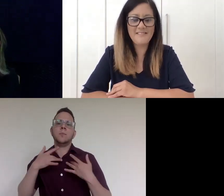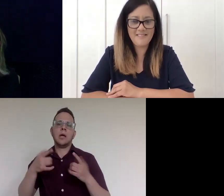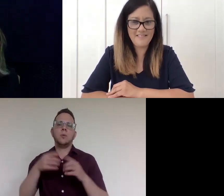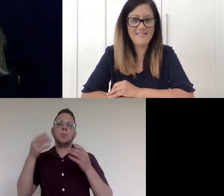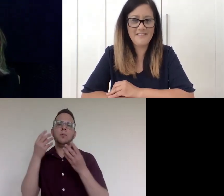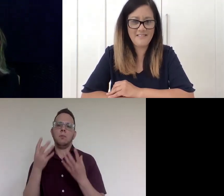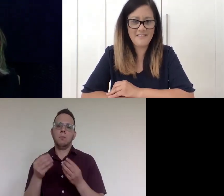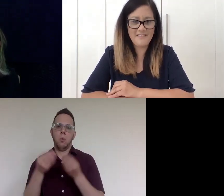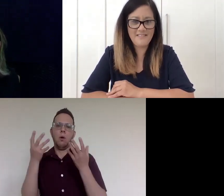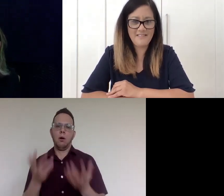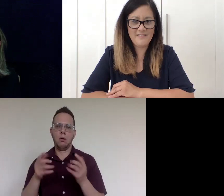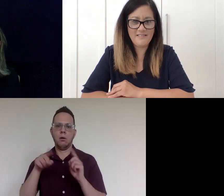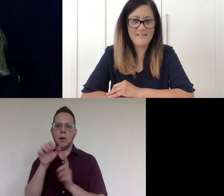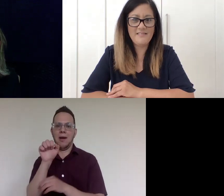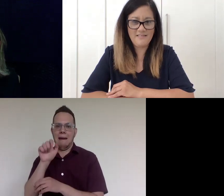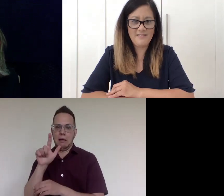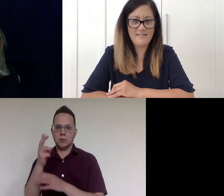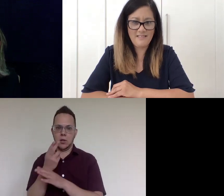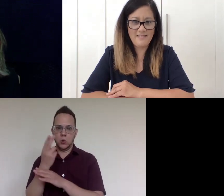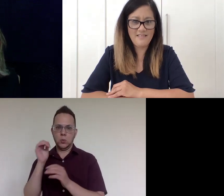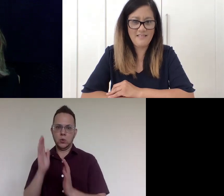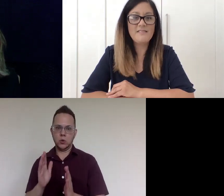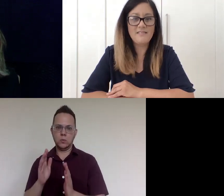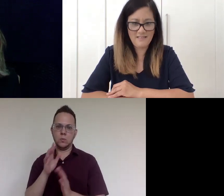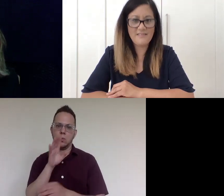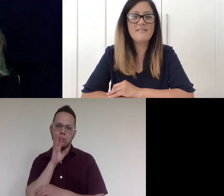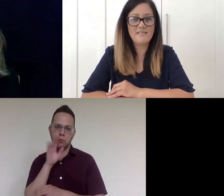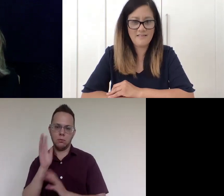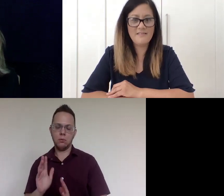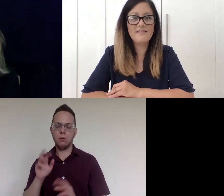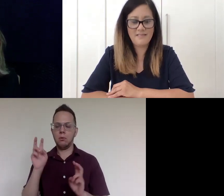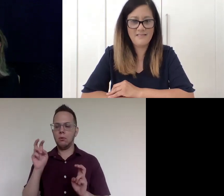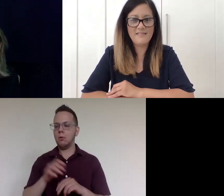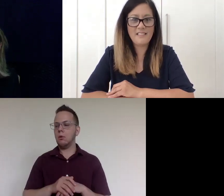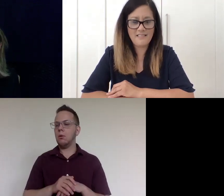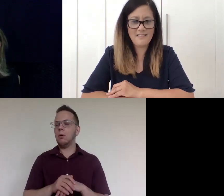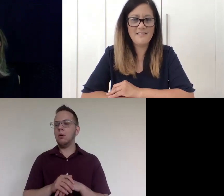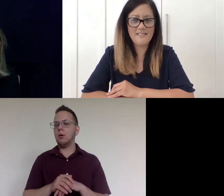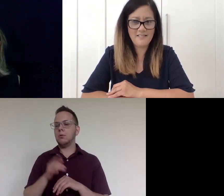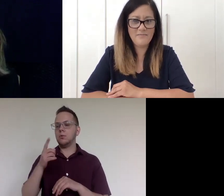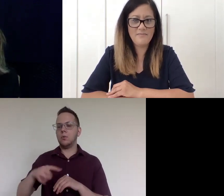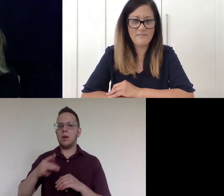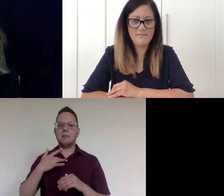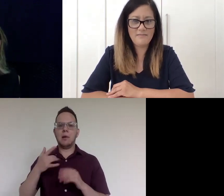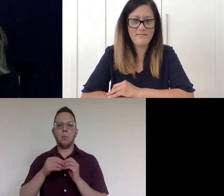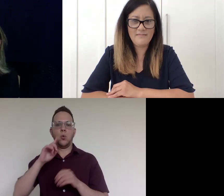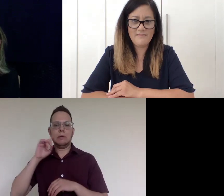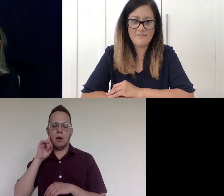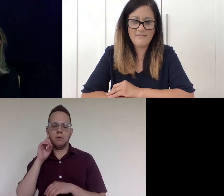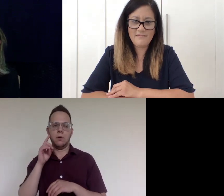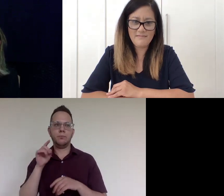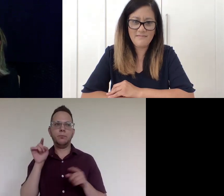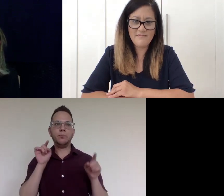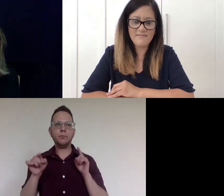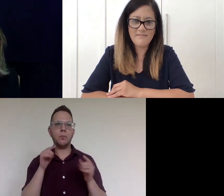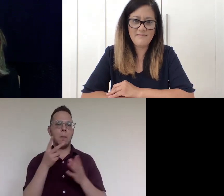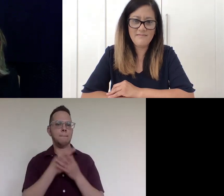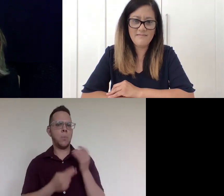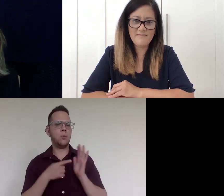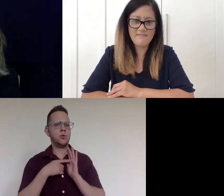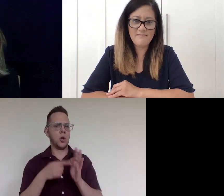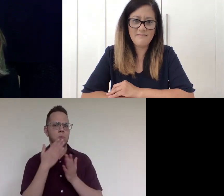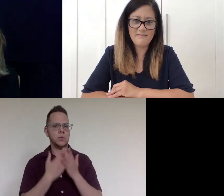in research that tends to be more heavily ASL. So we have those ASL users in the data. When